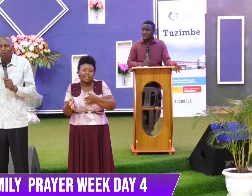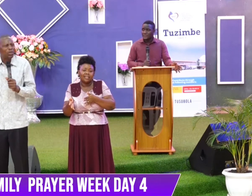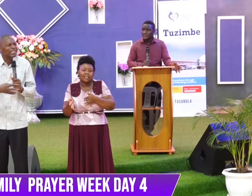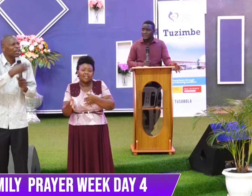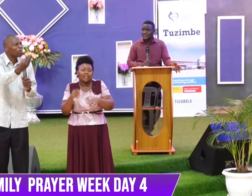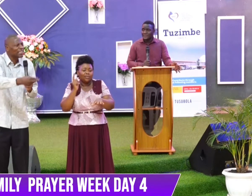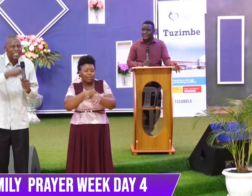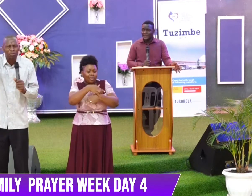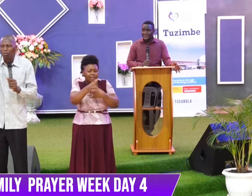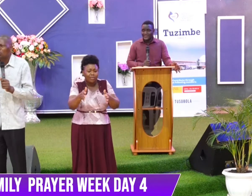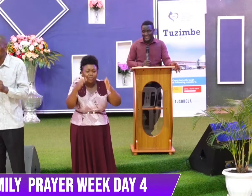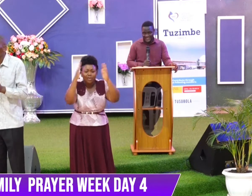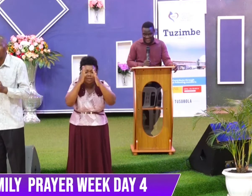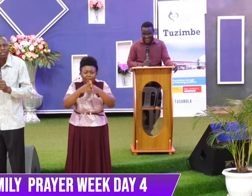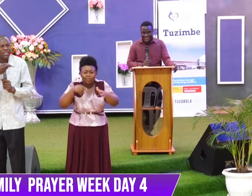Do